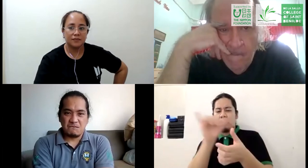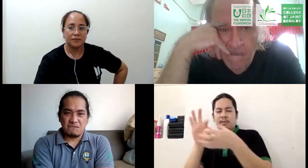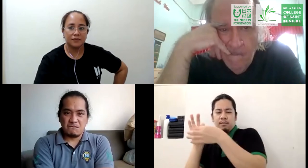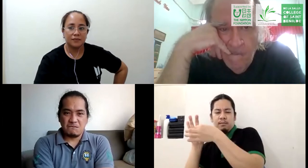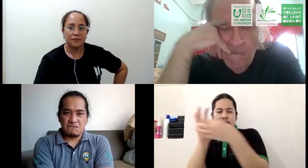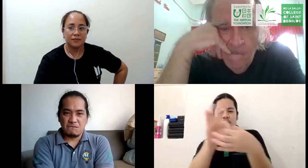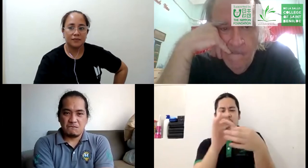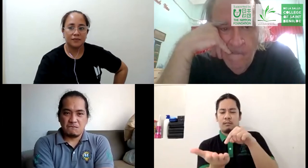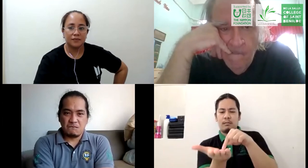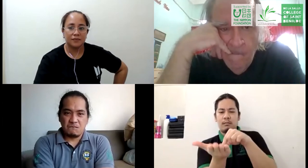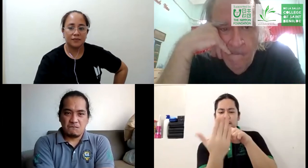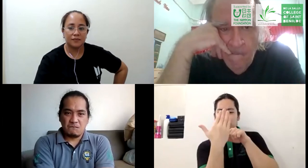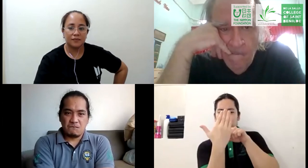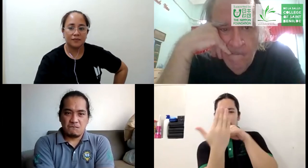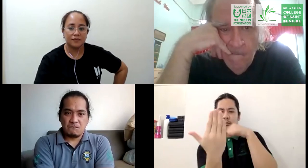on the movement,